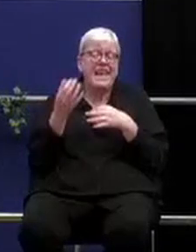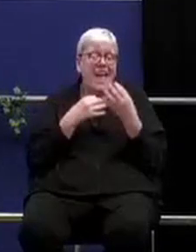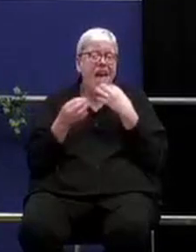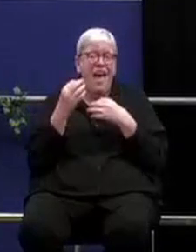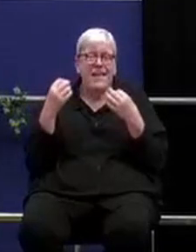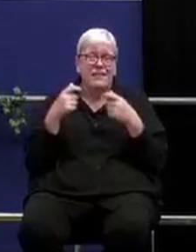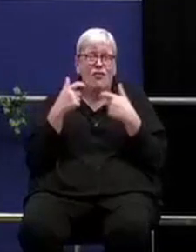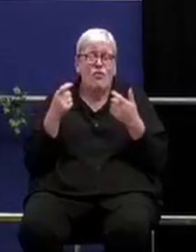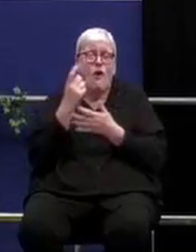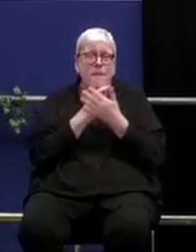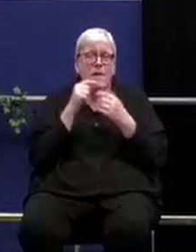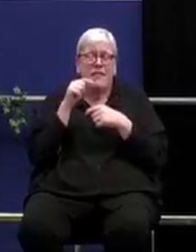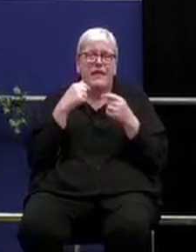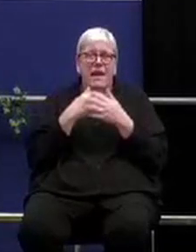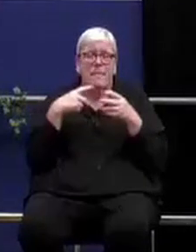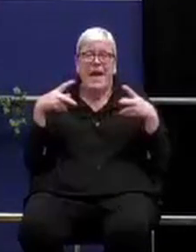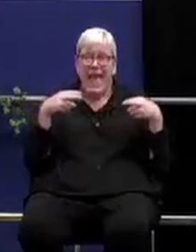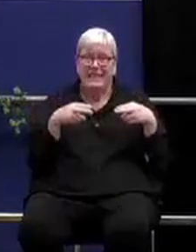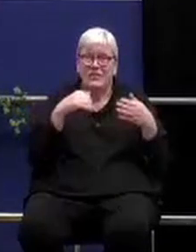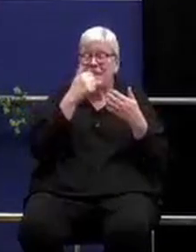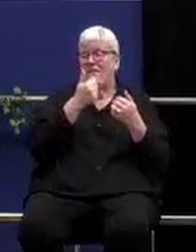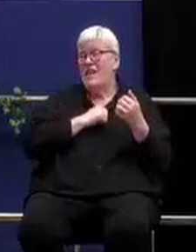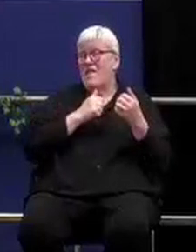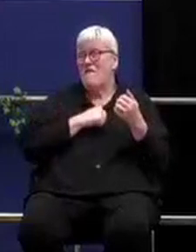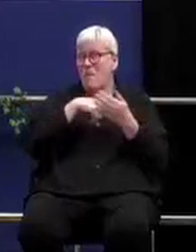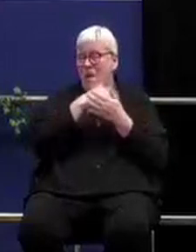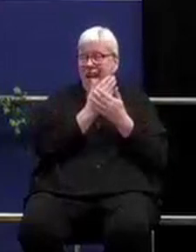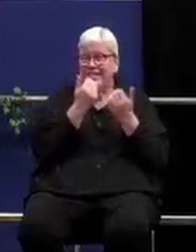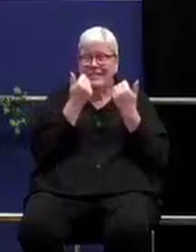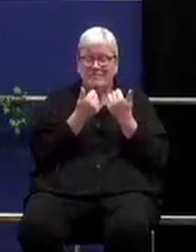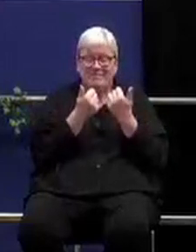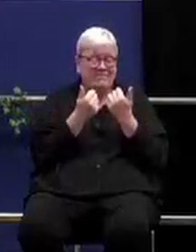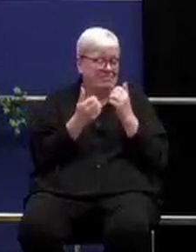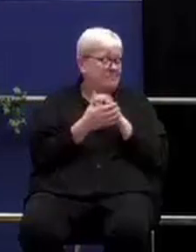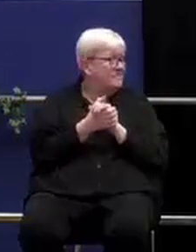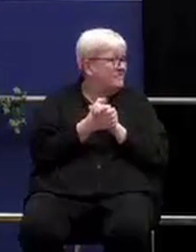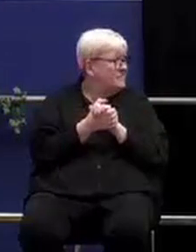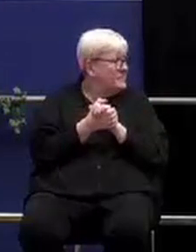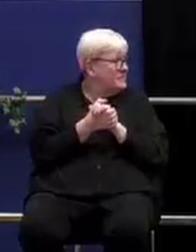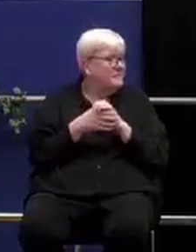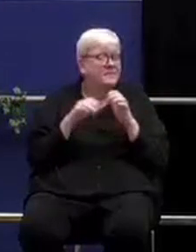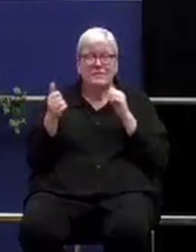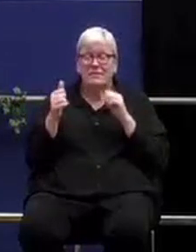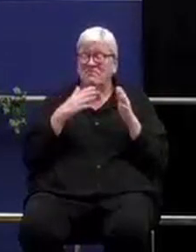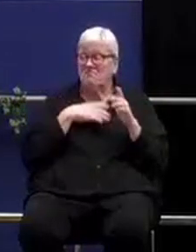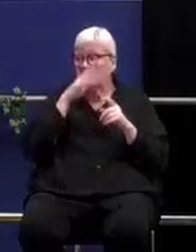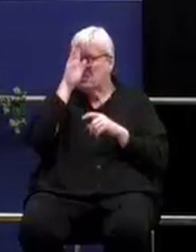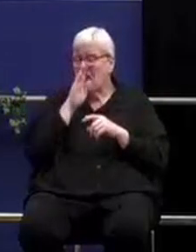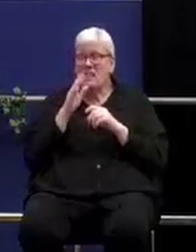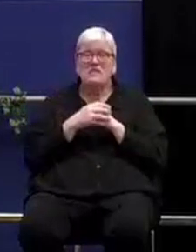a lot. It's like my editor's favourite part. It's quite barbaric. Maybe it brings back bad memories.